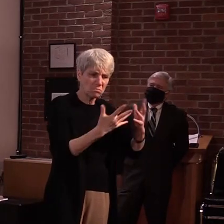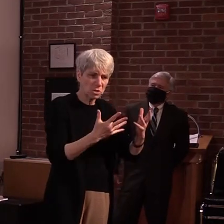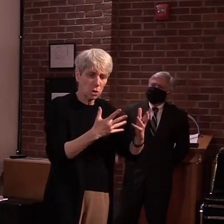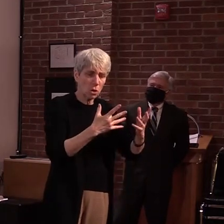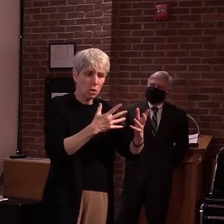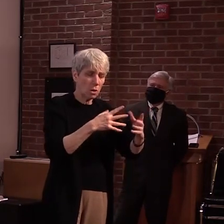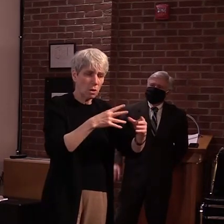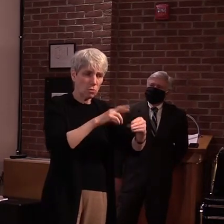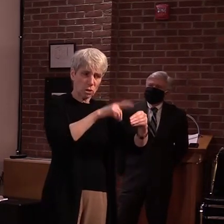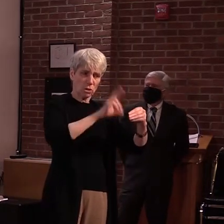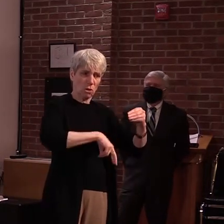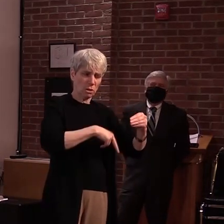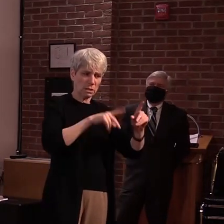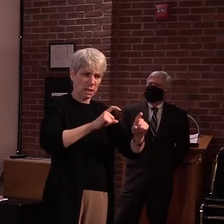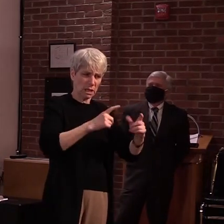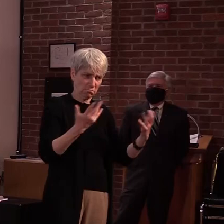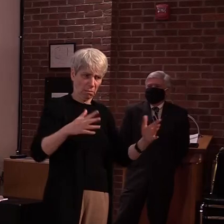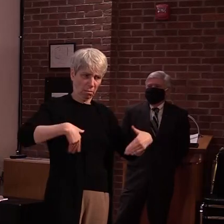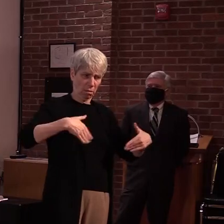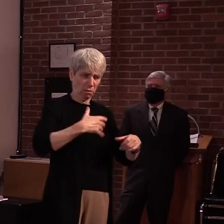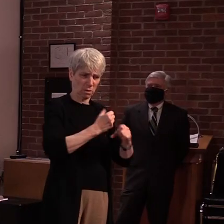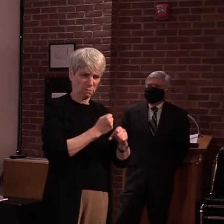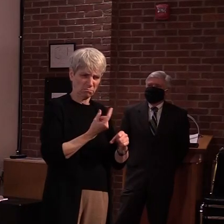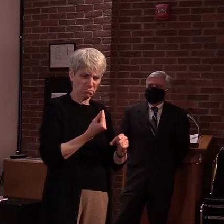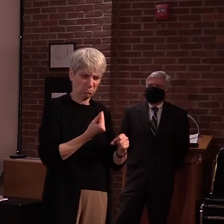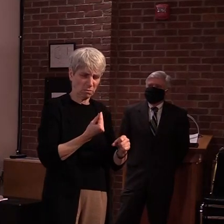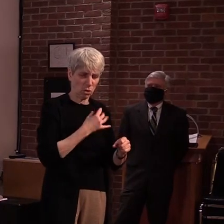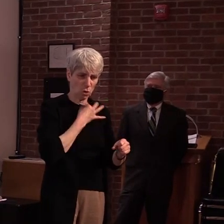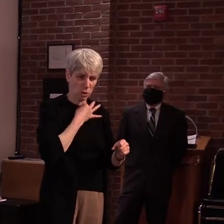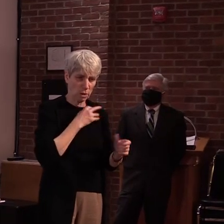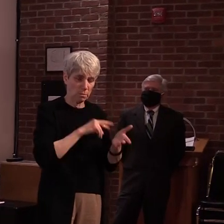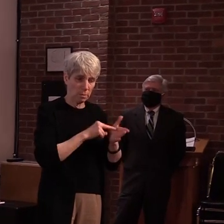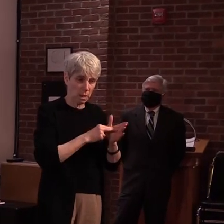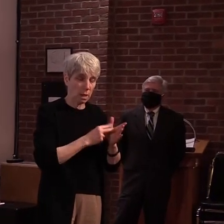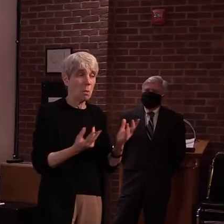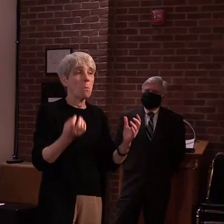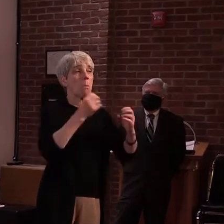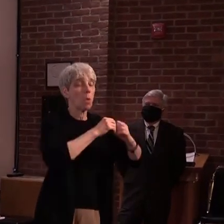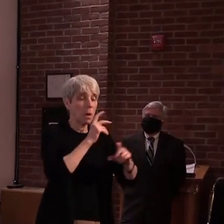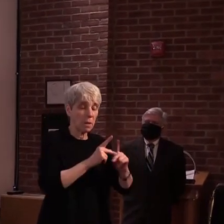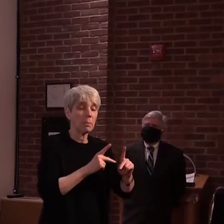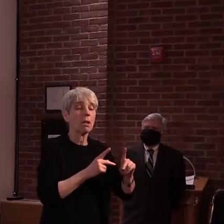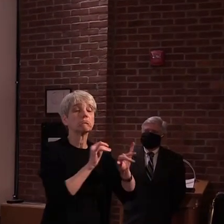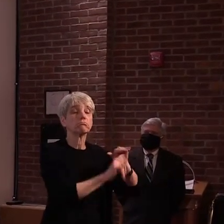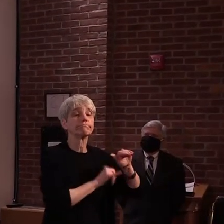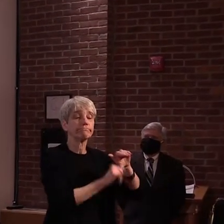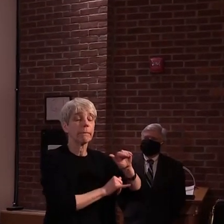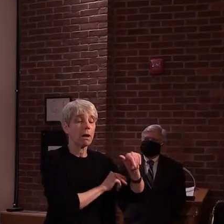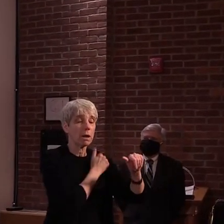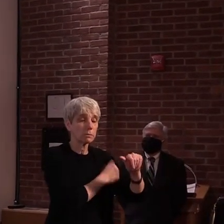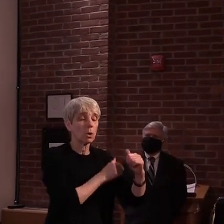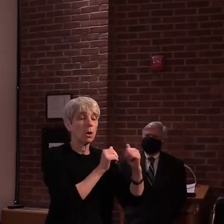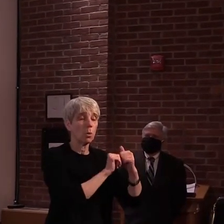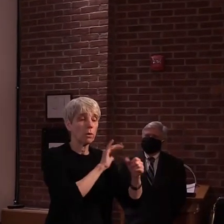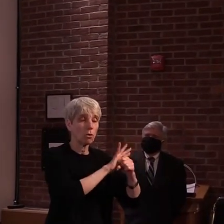Dr. Levine? What does that mean? Is it actually that there are more people in the hospital with COVID, and are they just